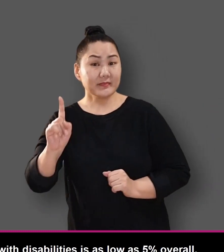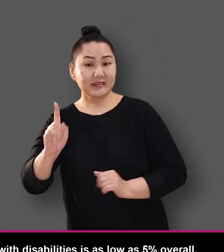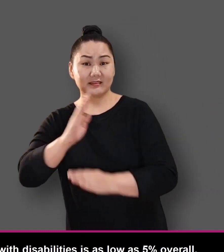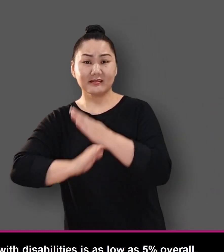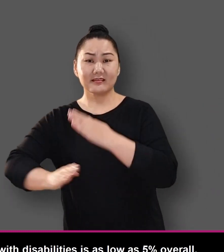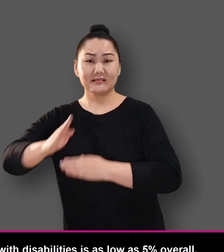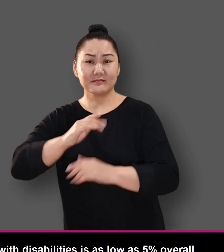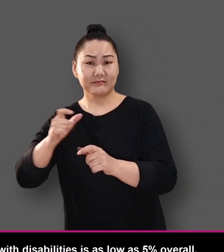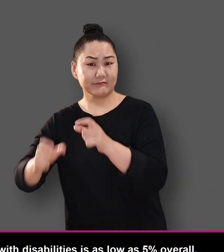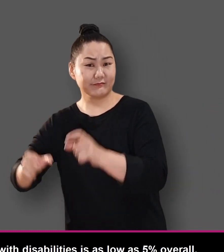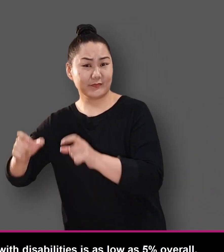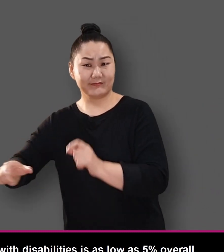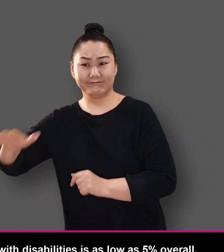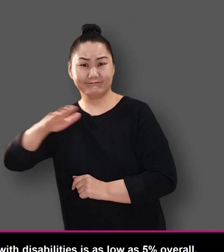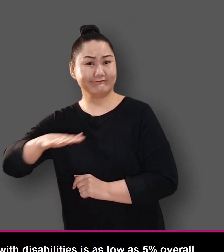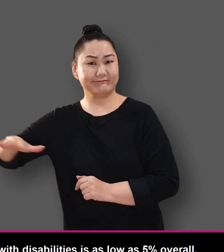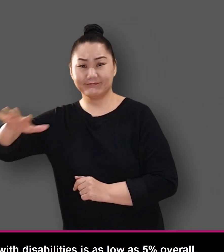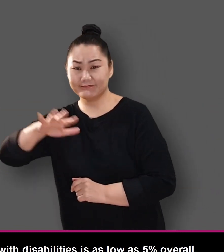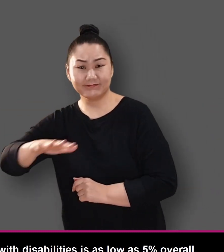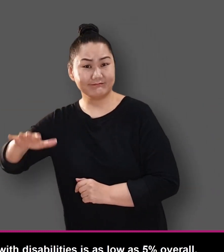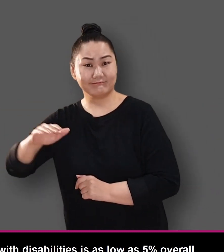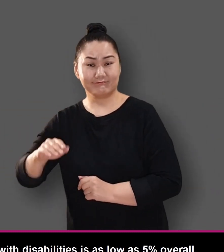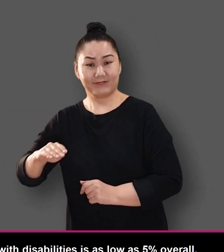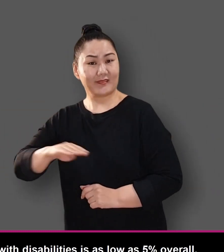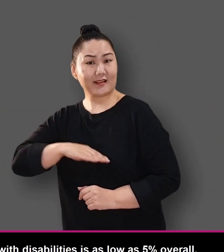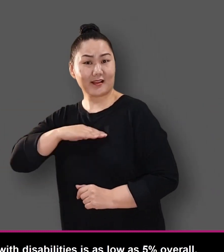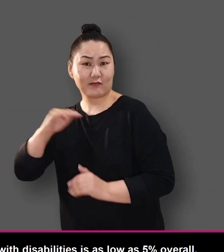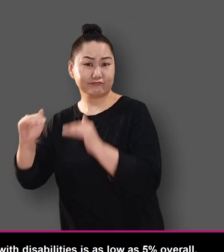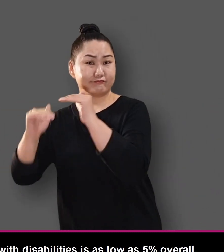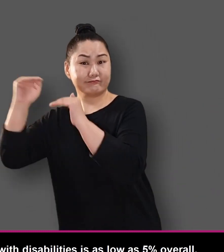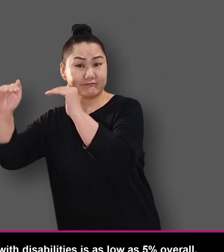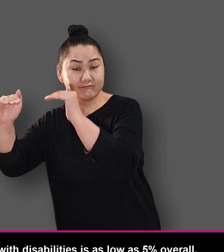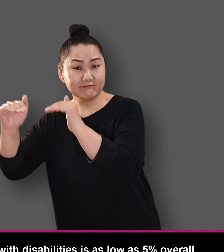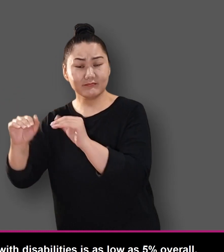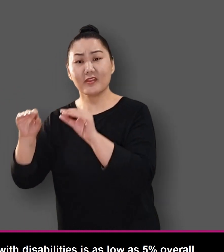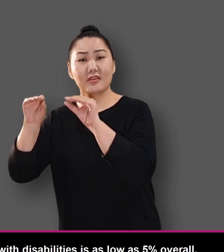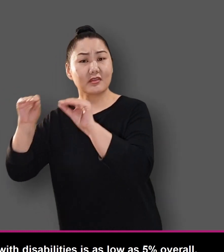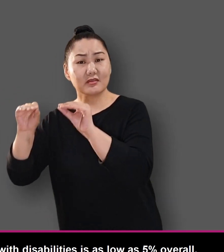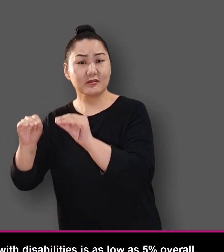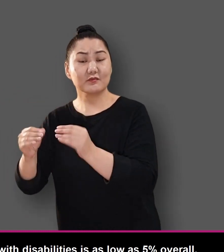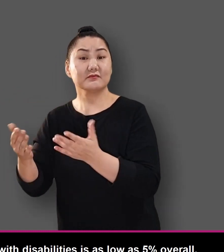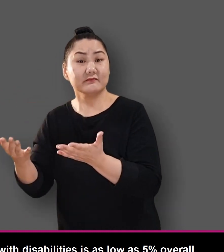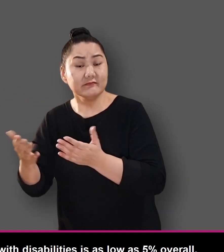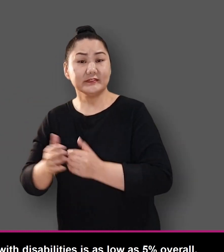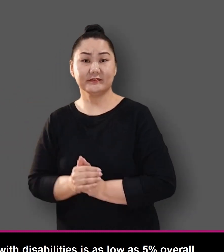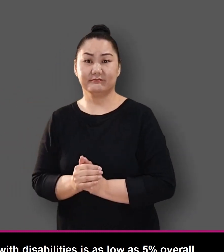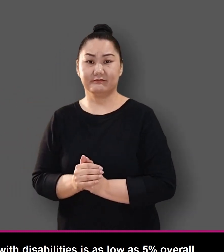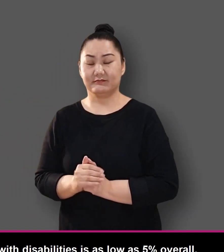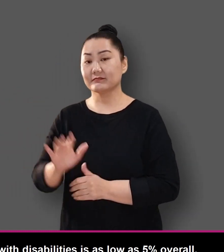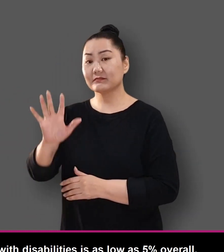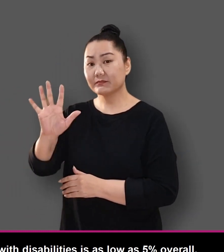The global literacy rate for adults with disabilities is as low as 5% overall.